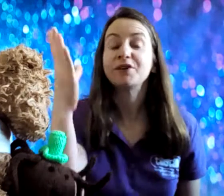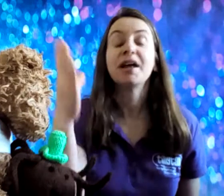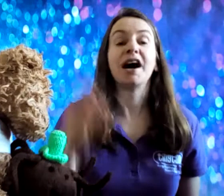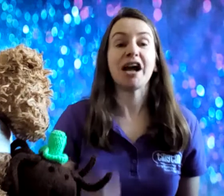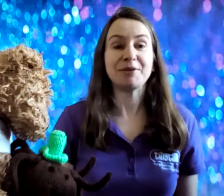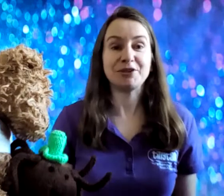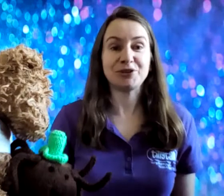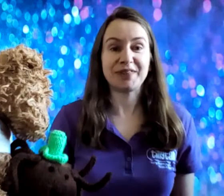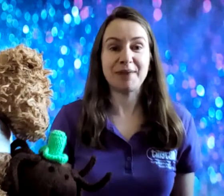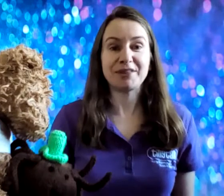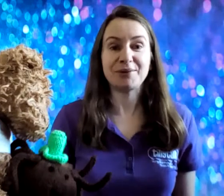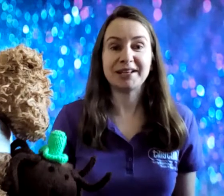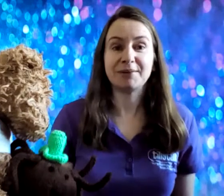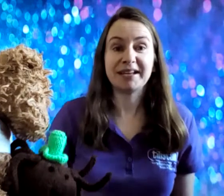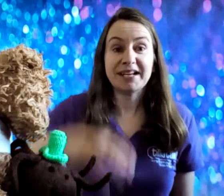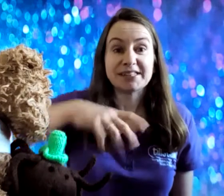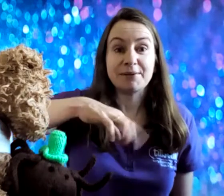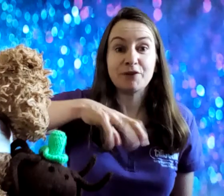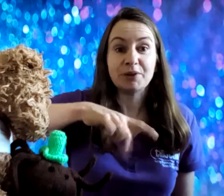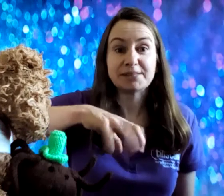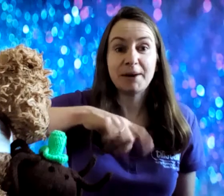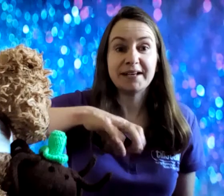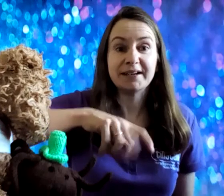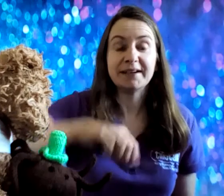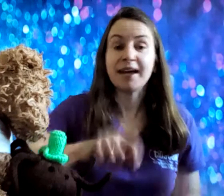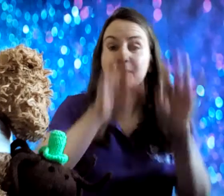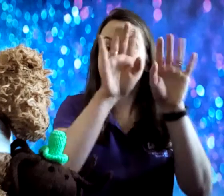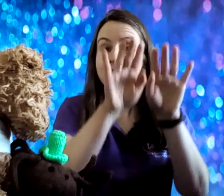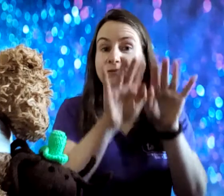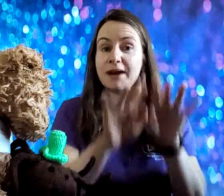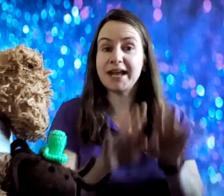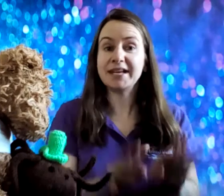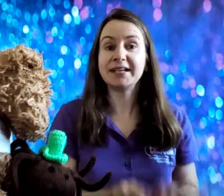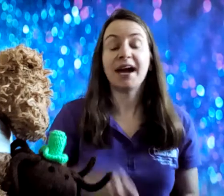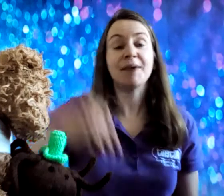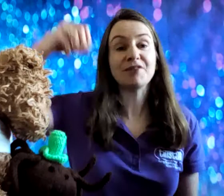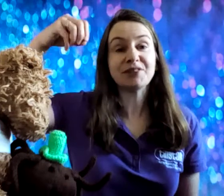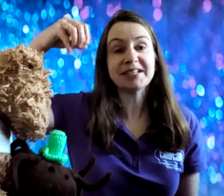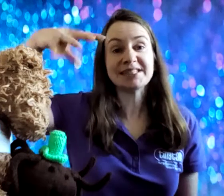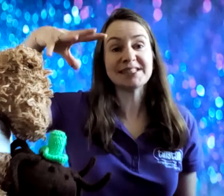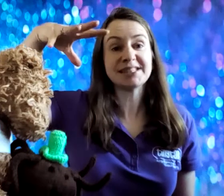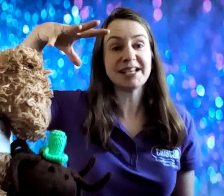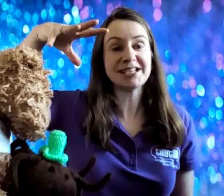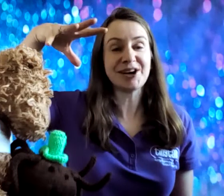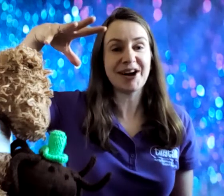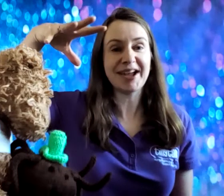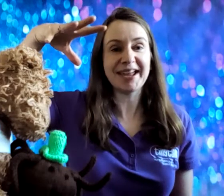beautiful. I hope you enjoyed that with your little one. So we've got the spider, we've got the rain, and we've got the